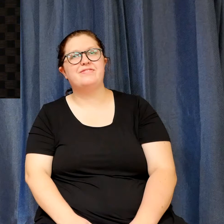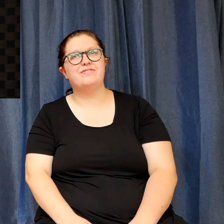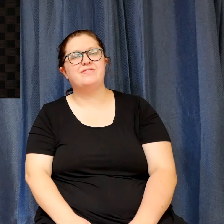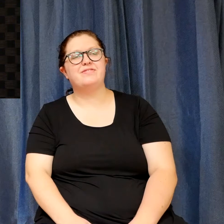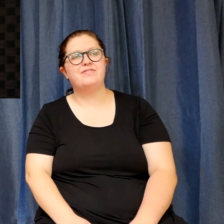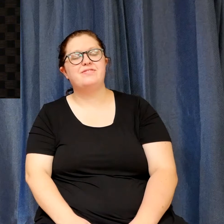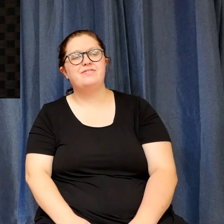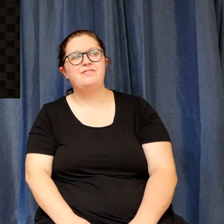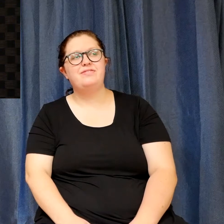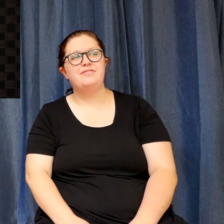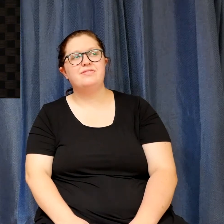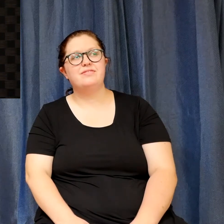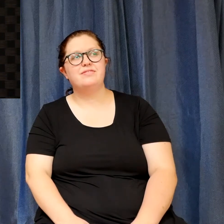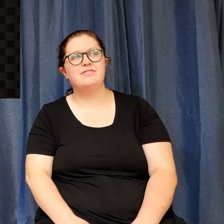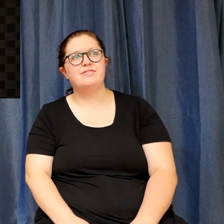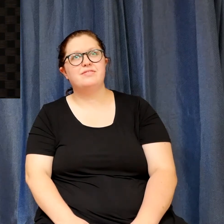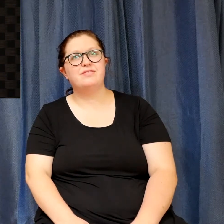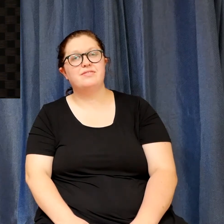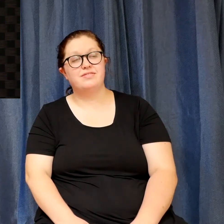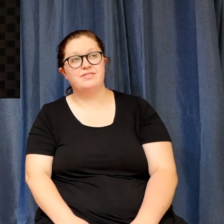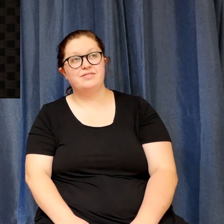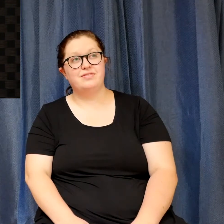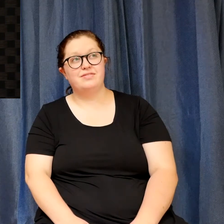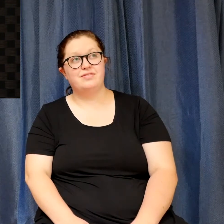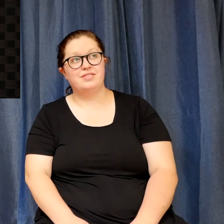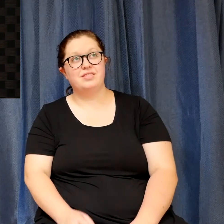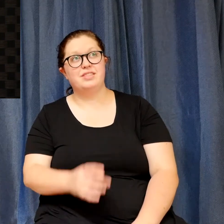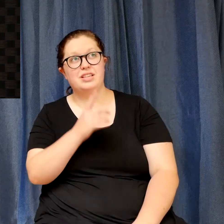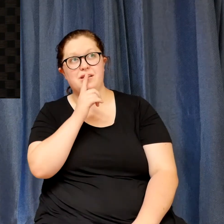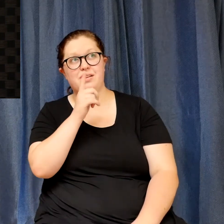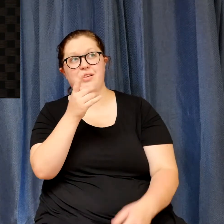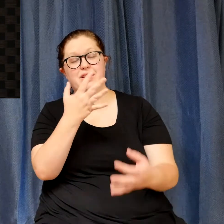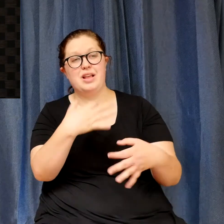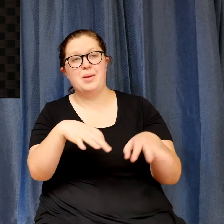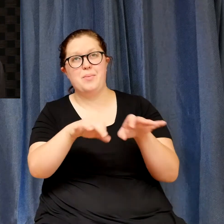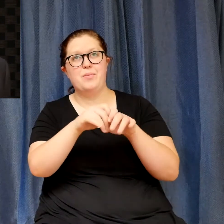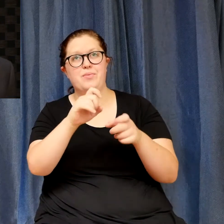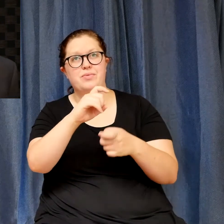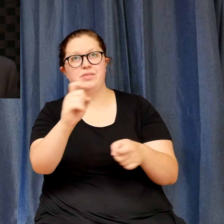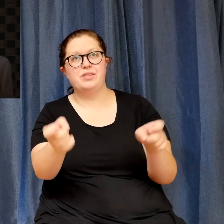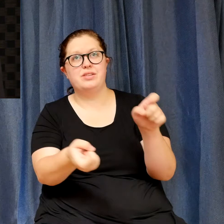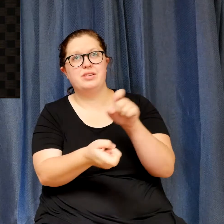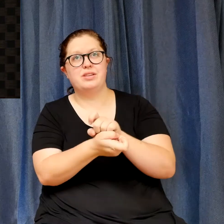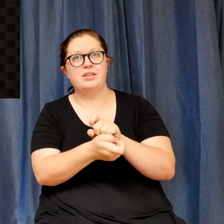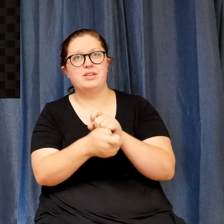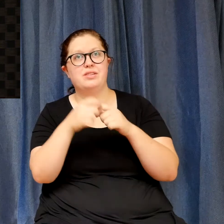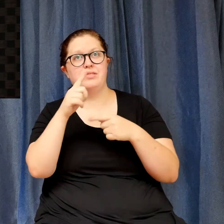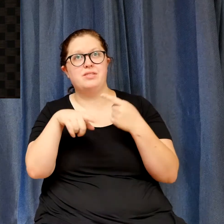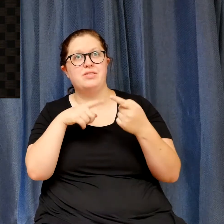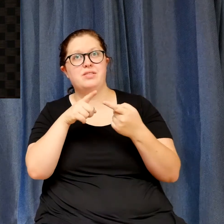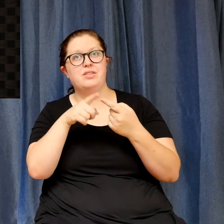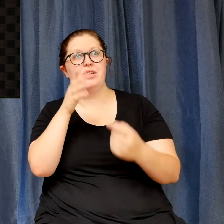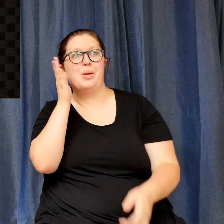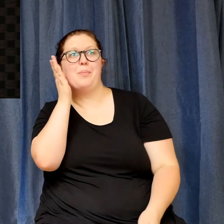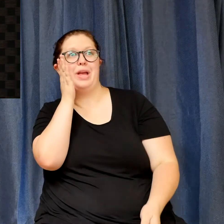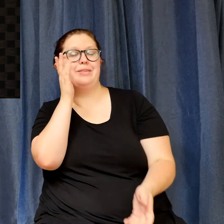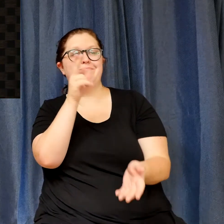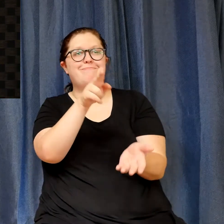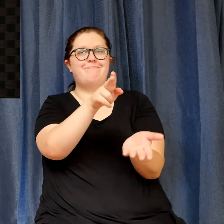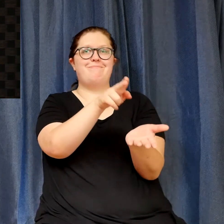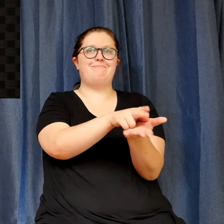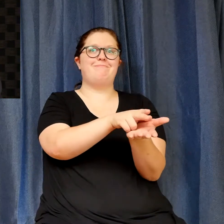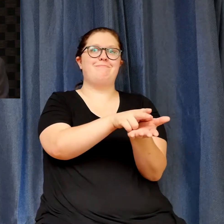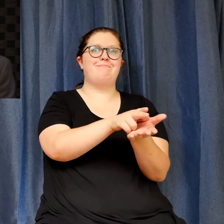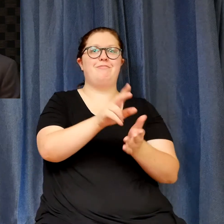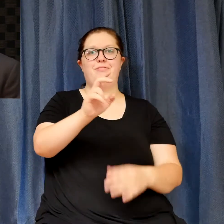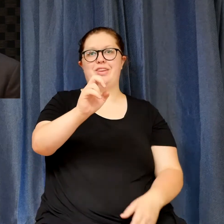compassion. But, there was a key shift. And when you're laying in bed because, my femur